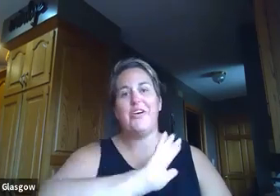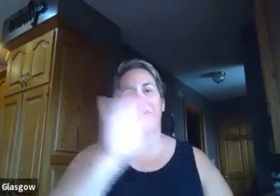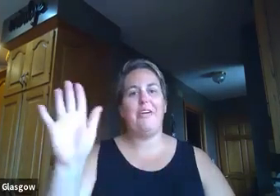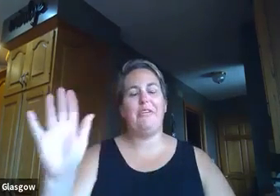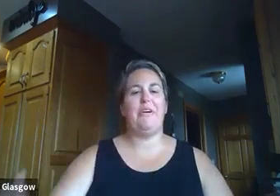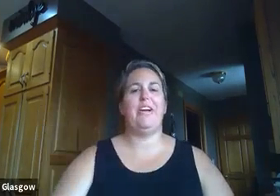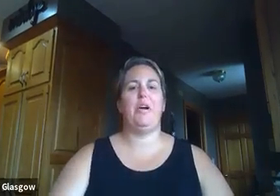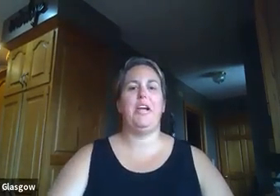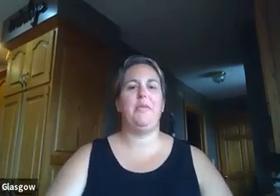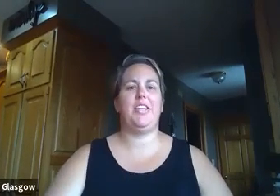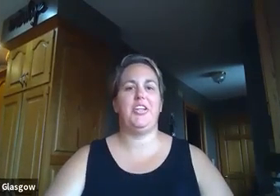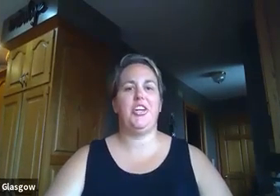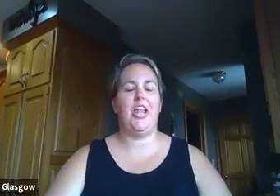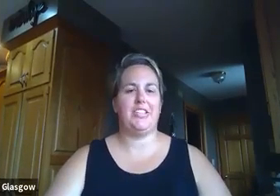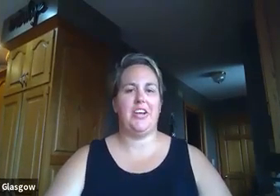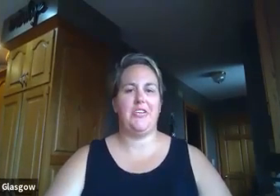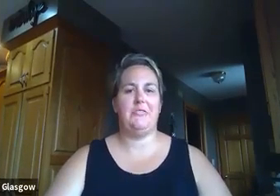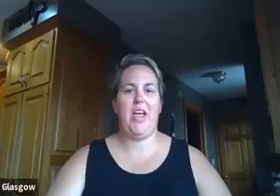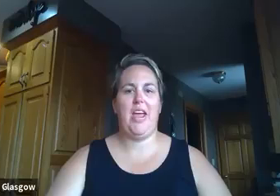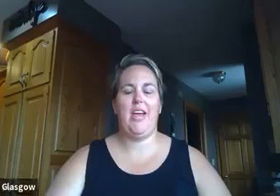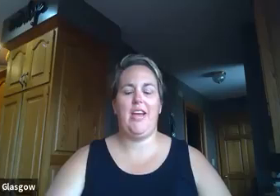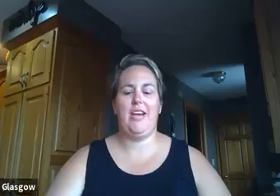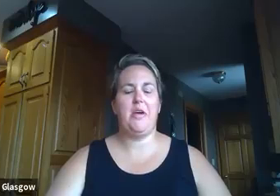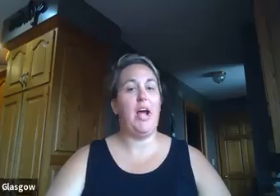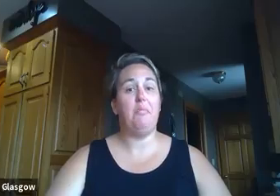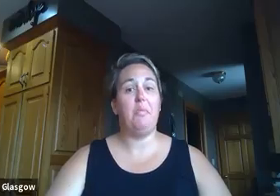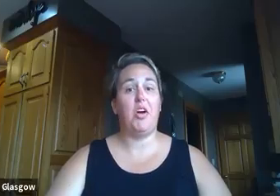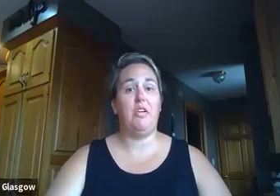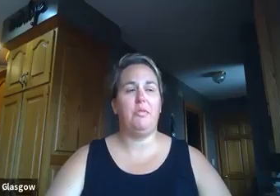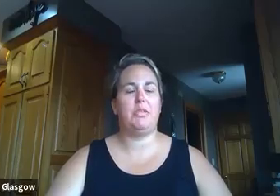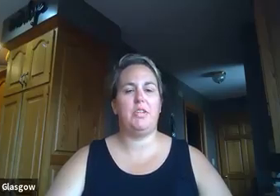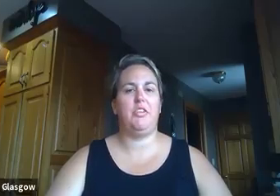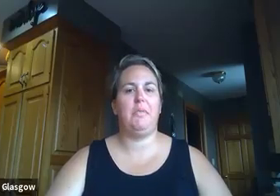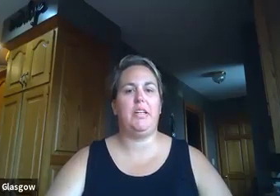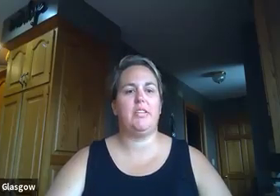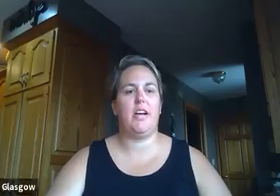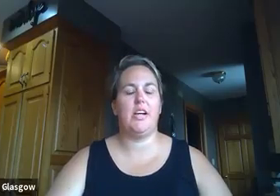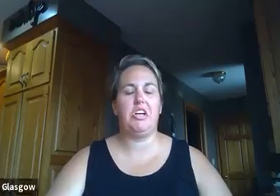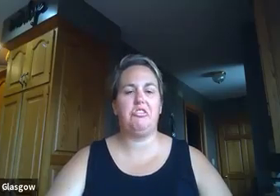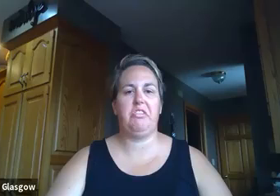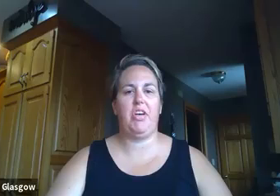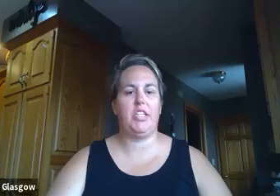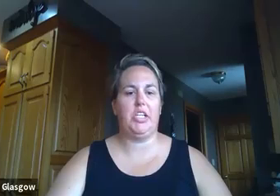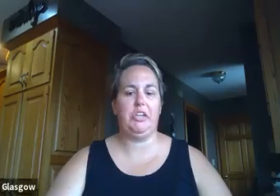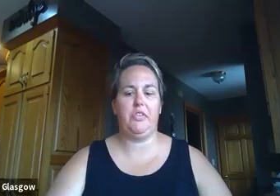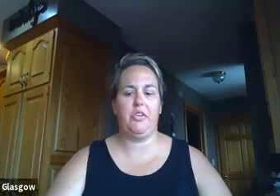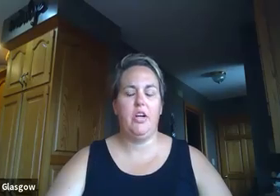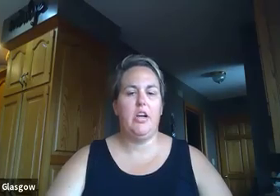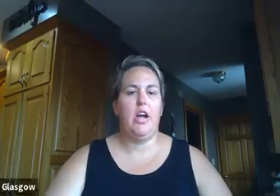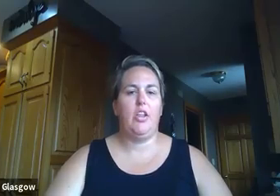Hello, everyone. My name is Alicia Glasgow, and I have been involved with Special Olympics coaching and volunteering for a little